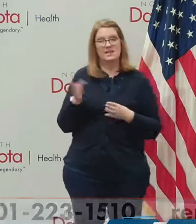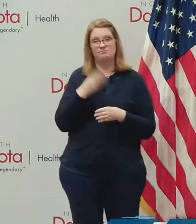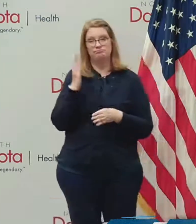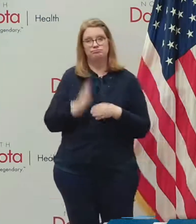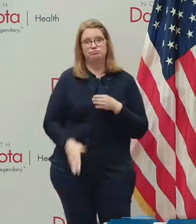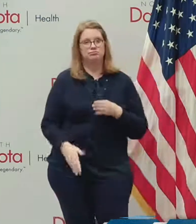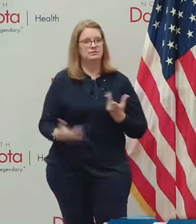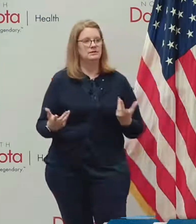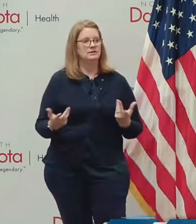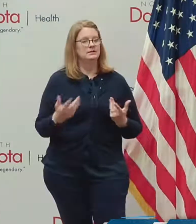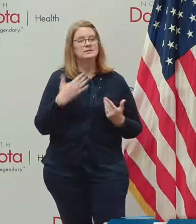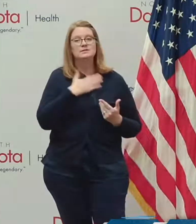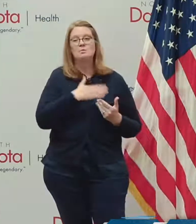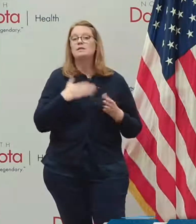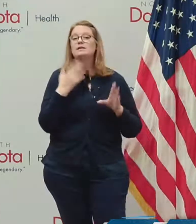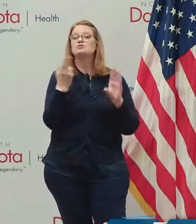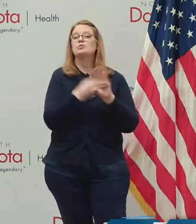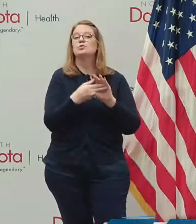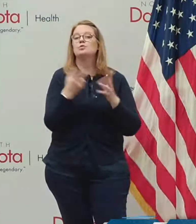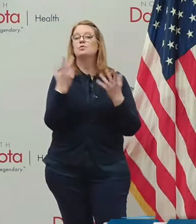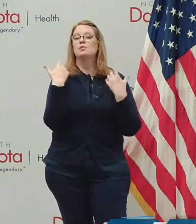today. So please come and join us at